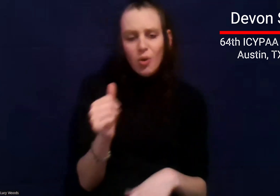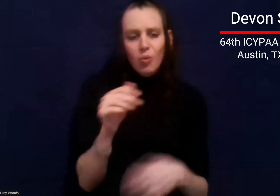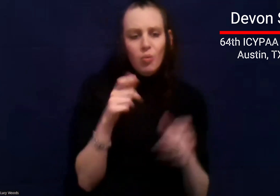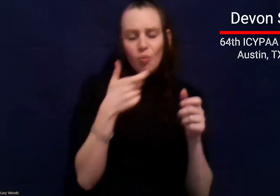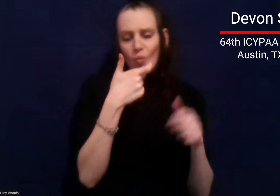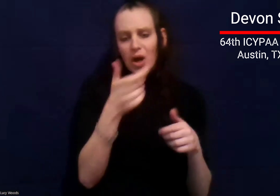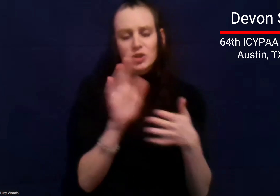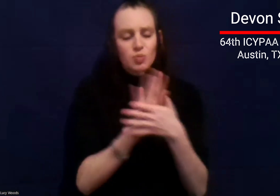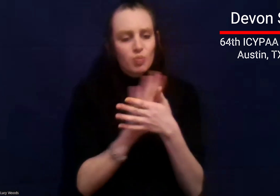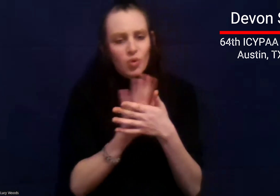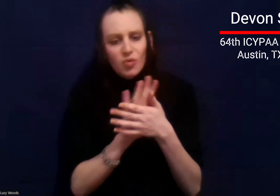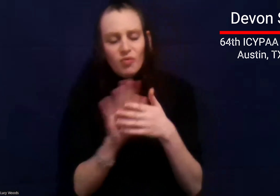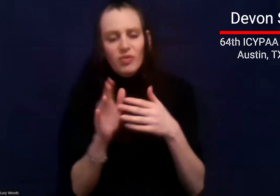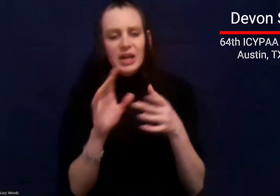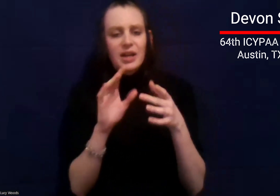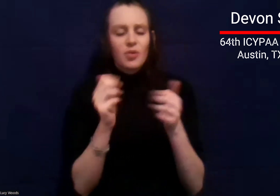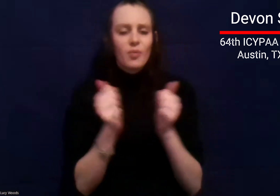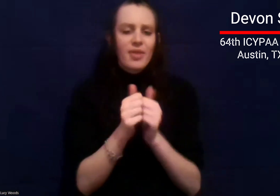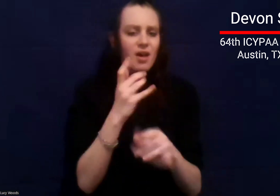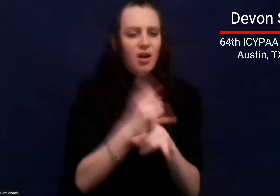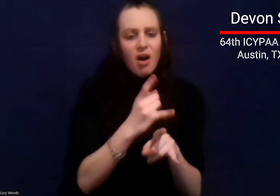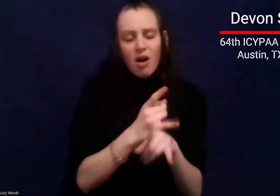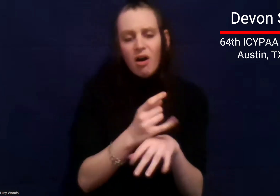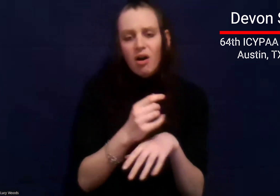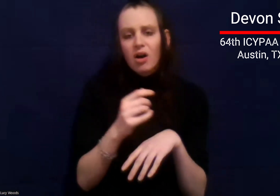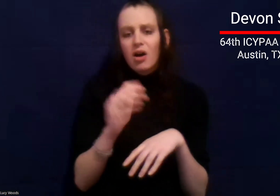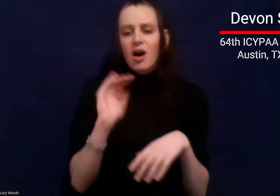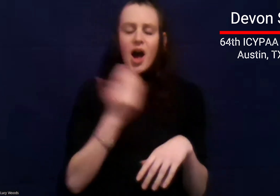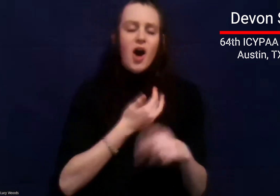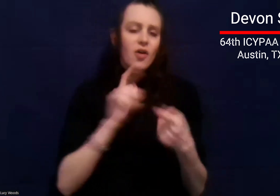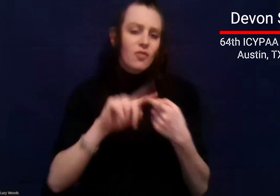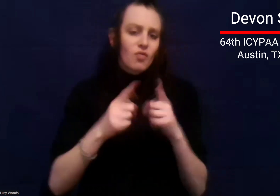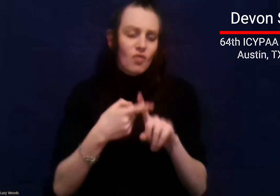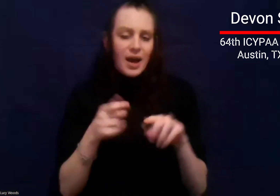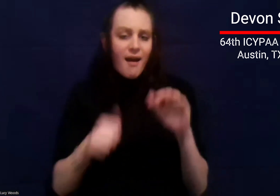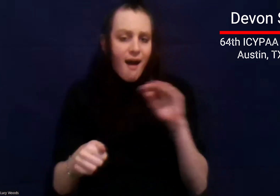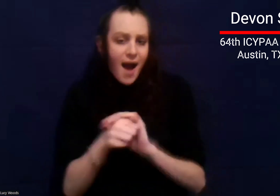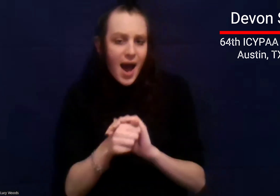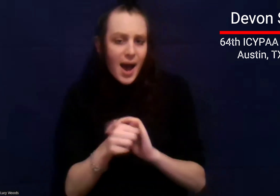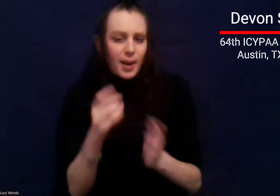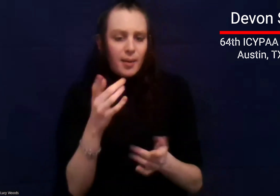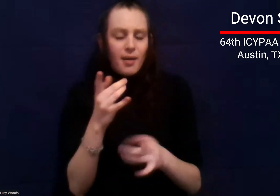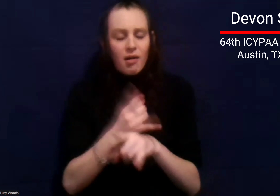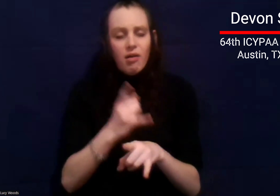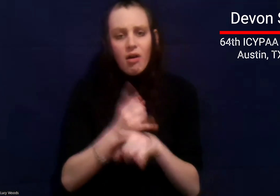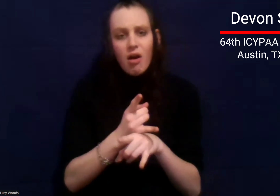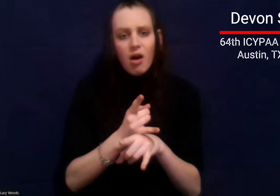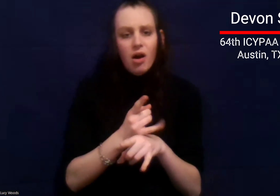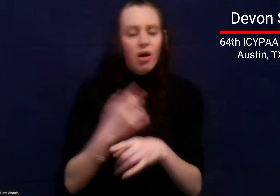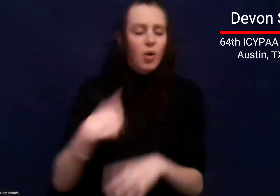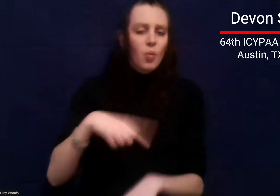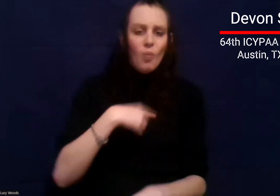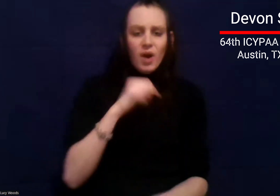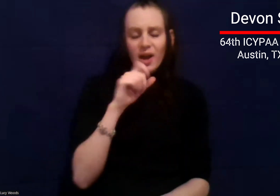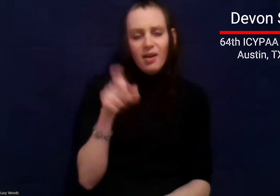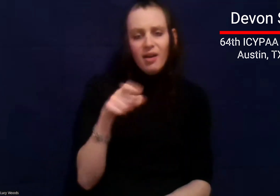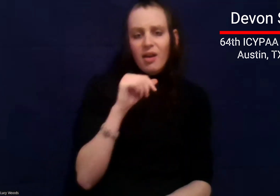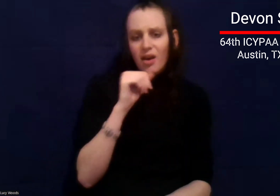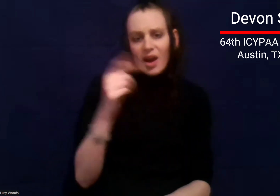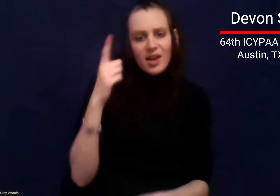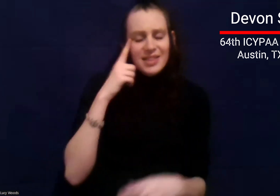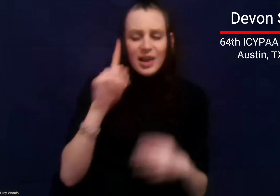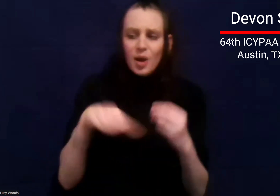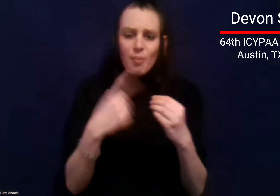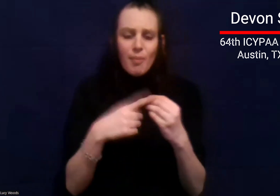not go into bars. Our friends must hide their bottles if we go to their houses. We mustn't think or be reminded about alcohol